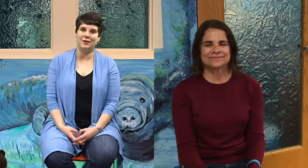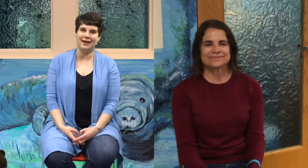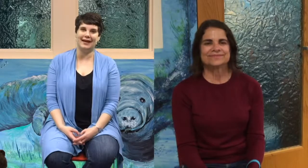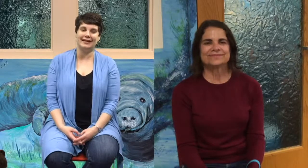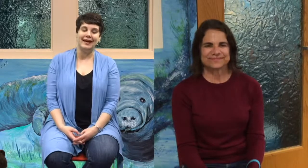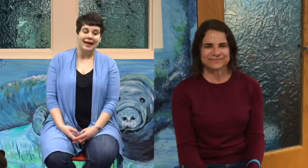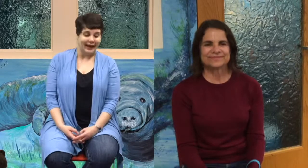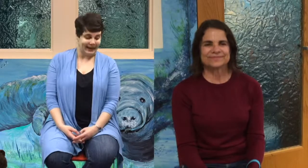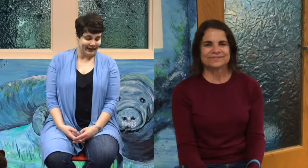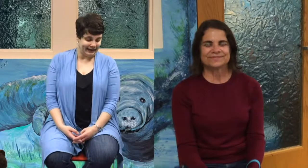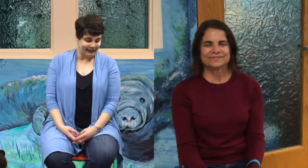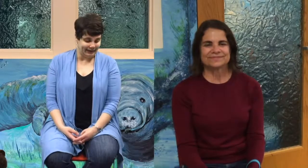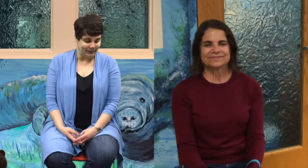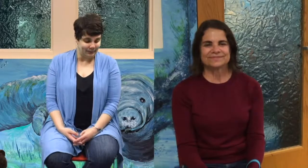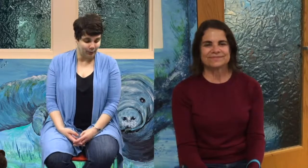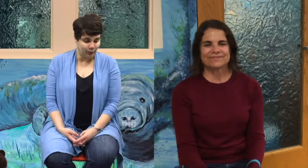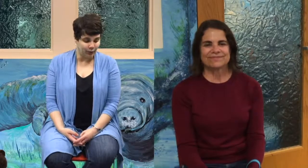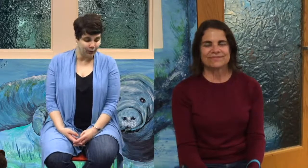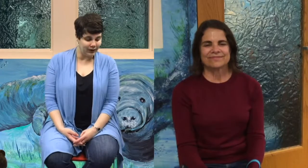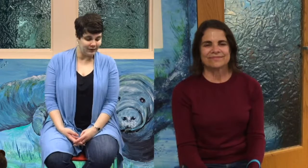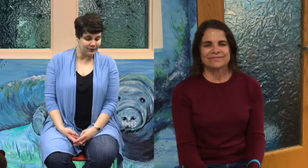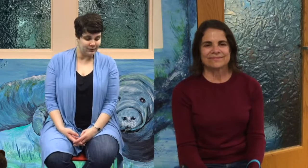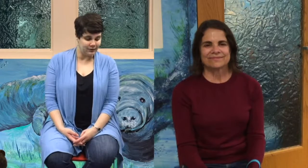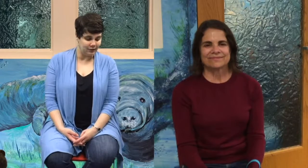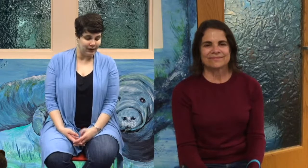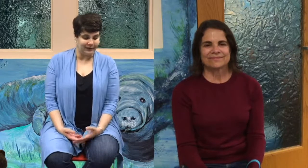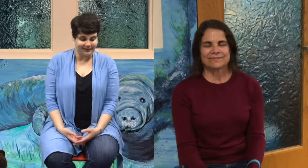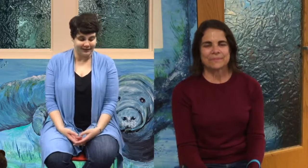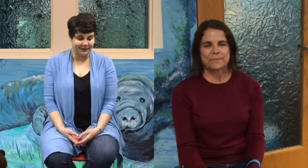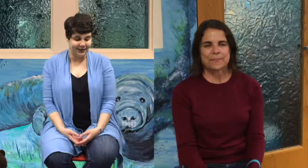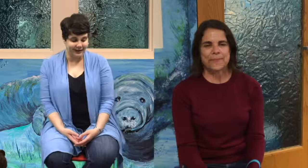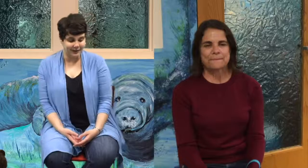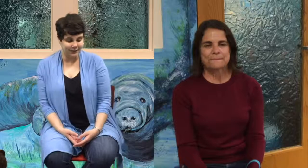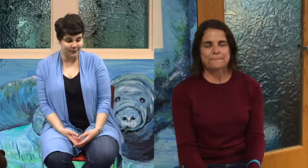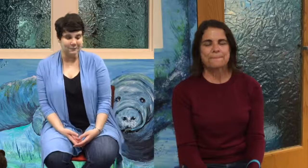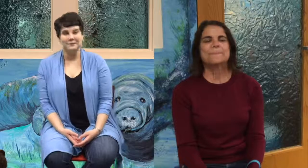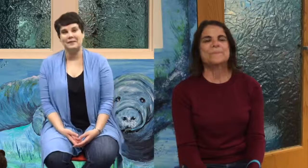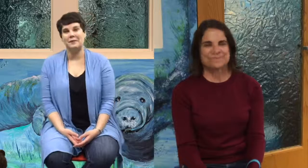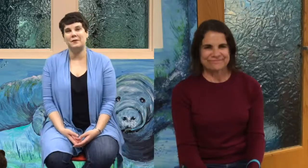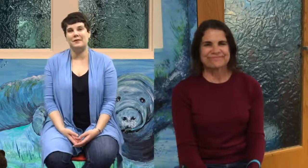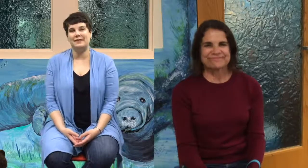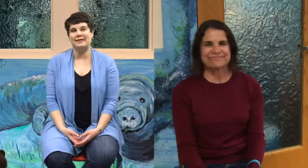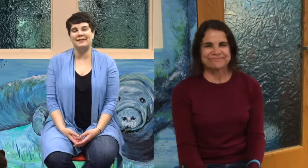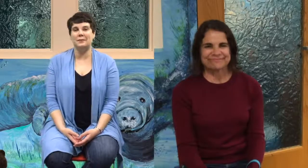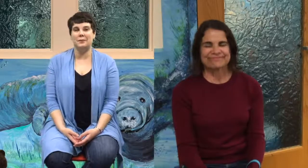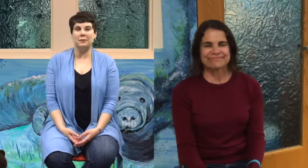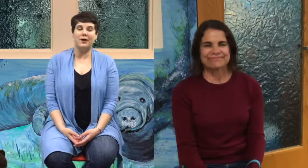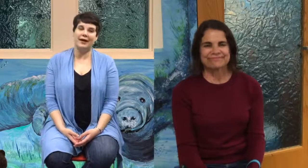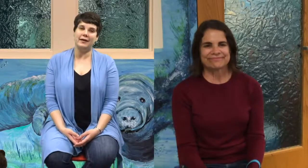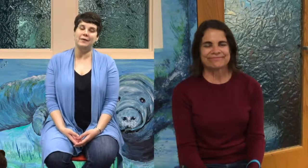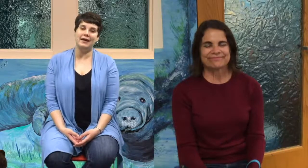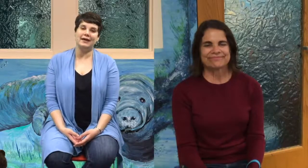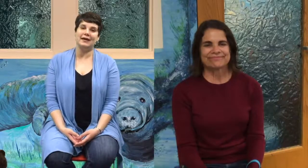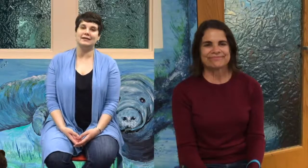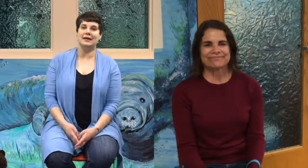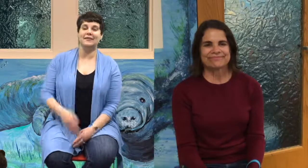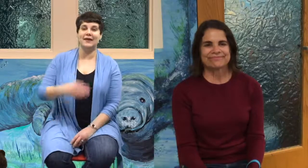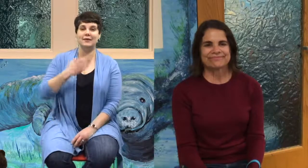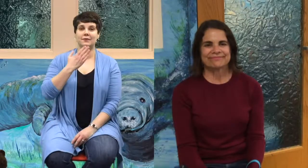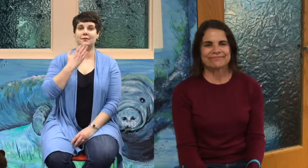on. And we're going to say thank you with this simple rhyme. And thank you